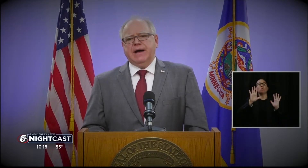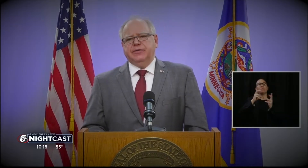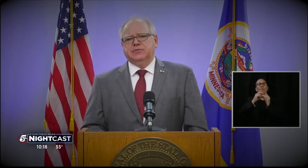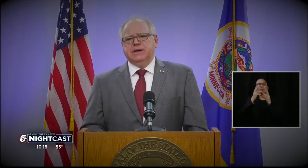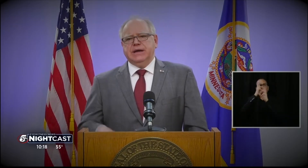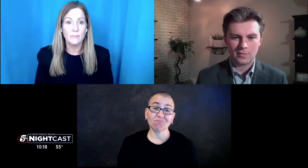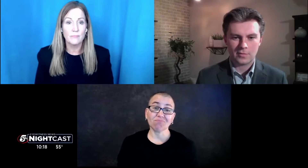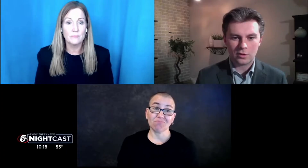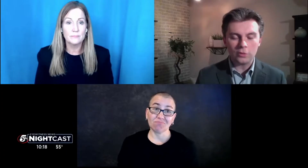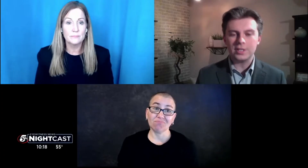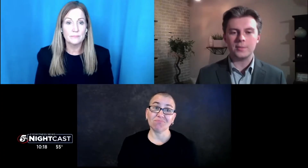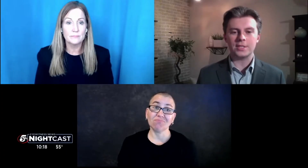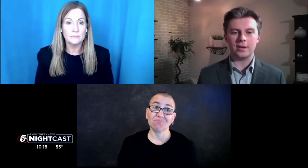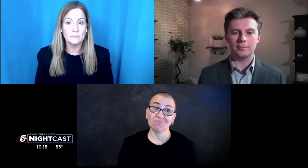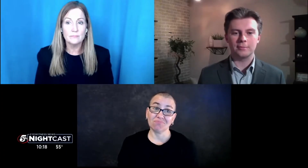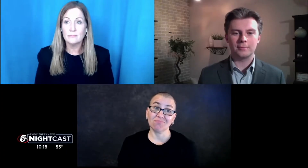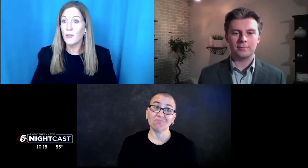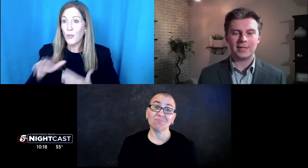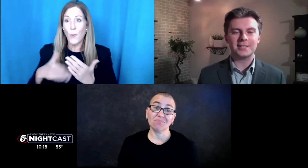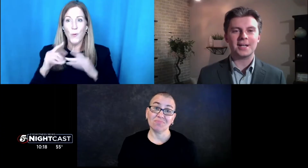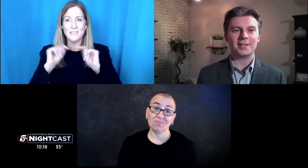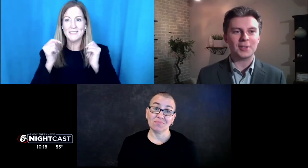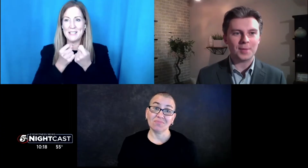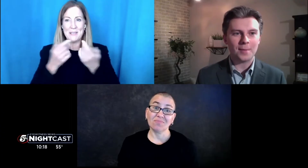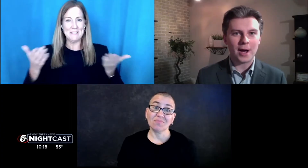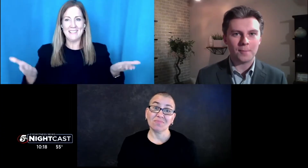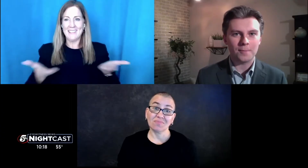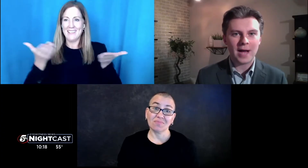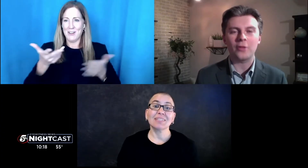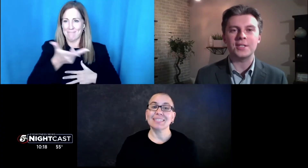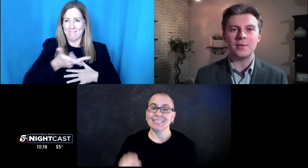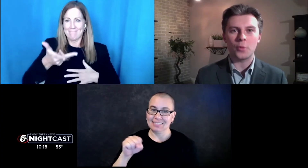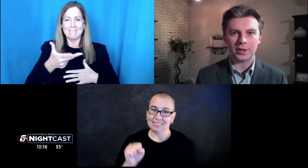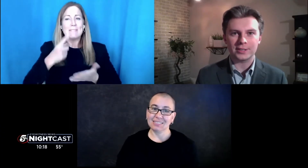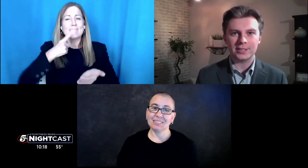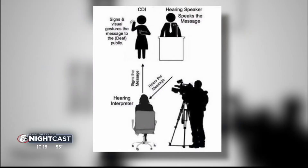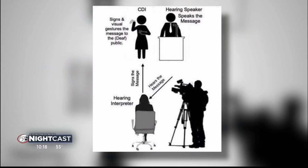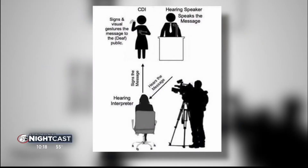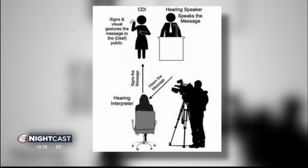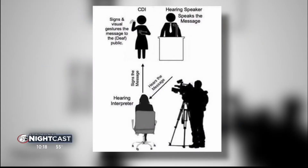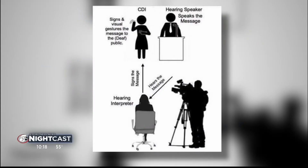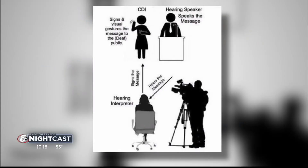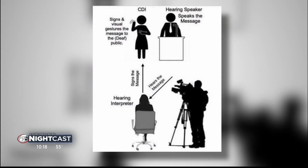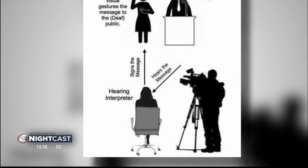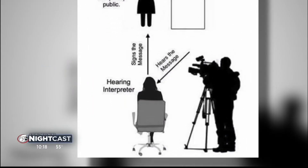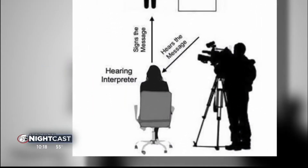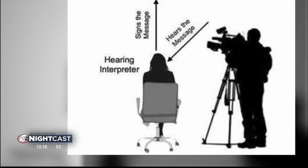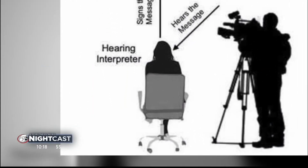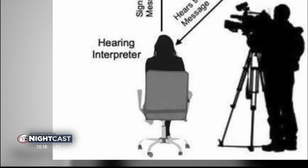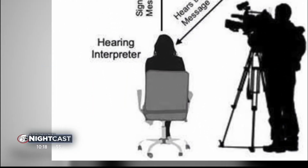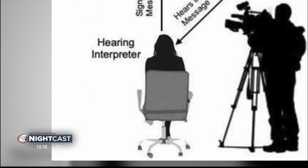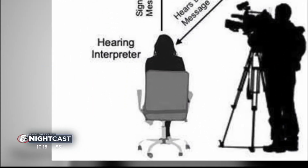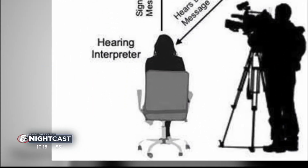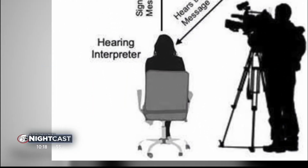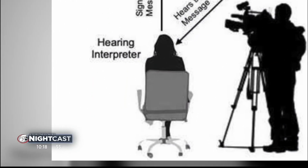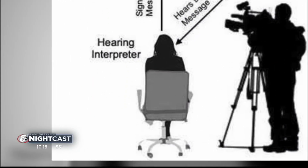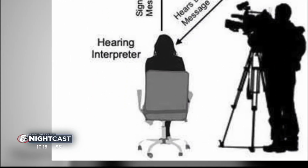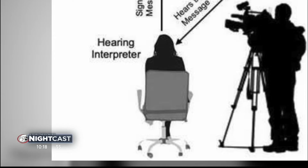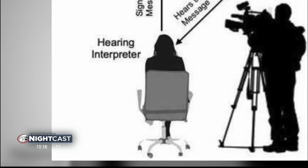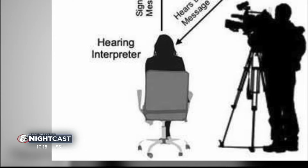work is even possible. The whole team is here. Let's talk a little bit about how the team works. The hearing team, which is Patty here,